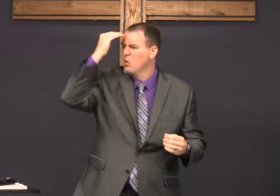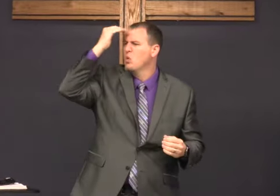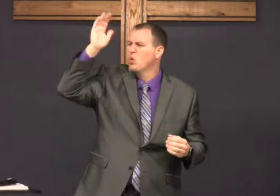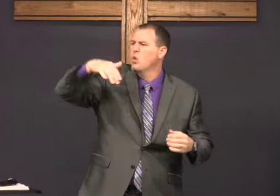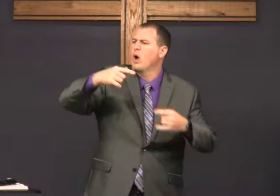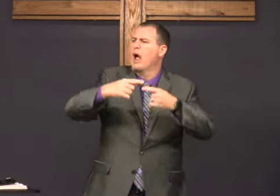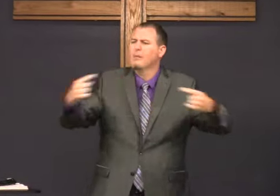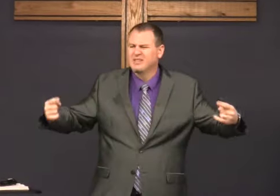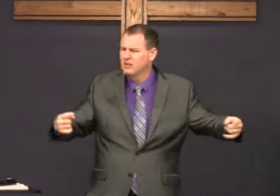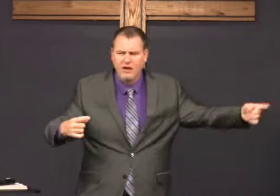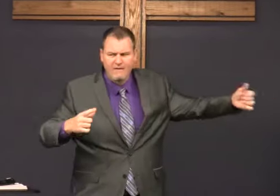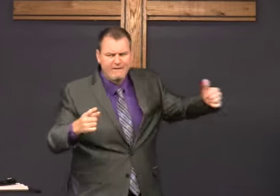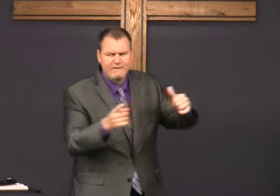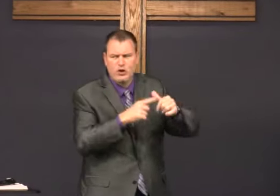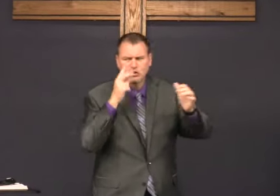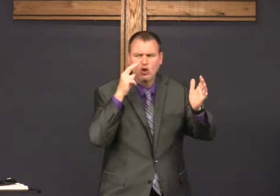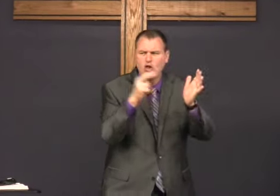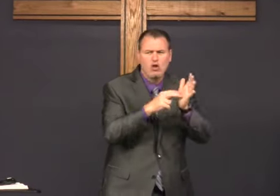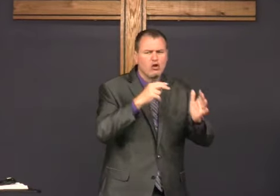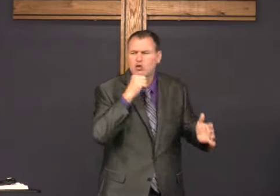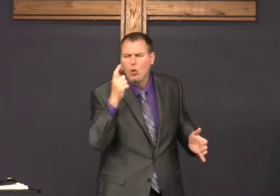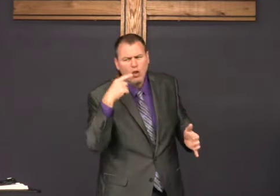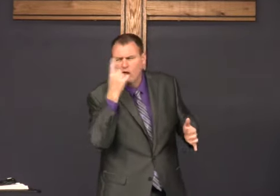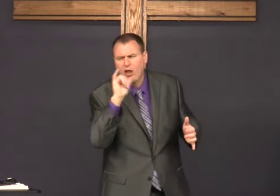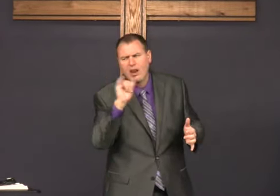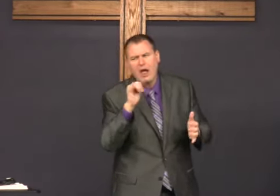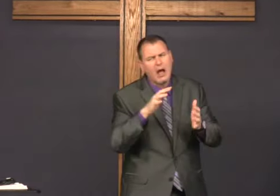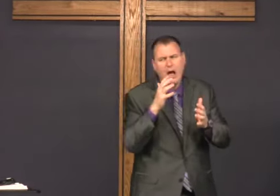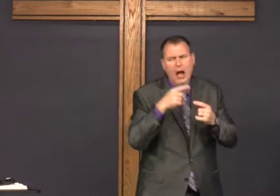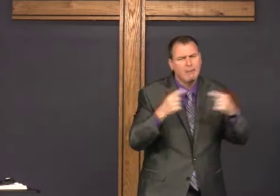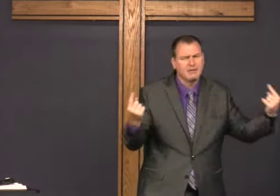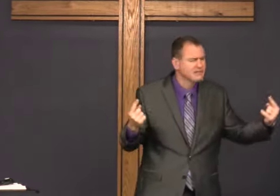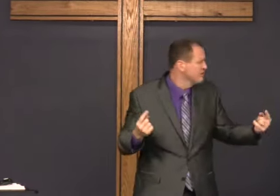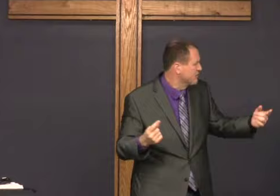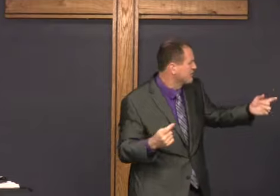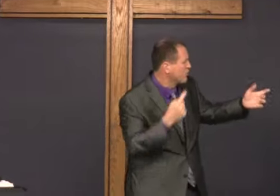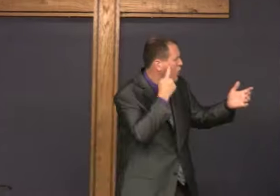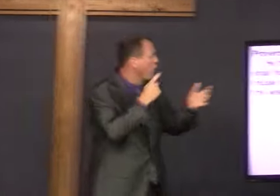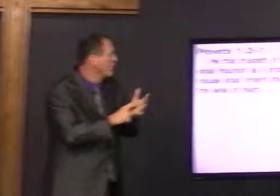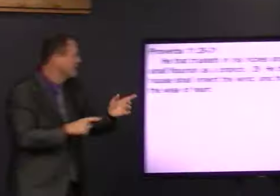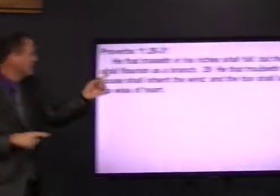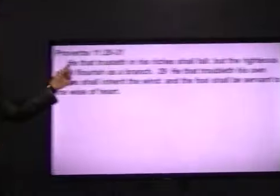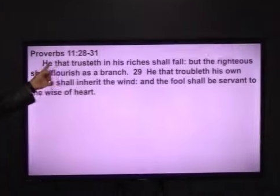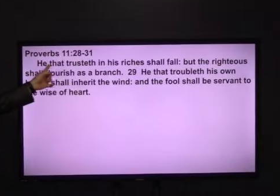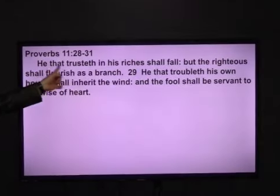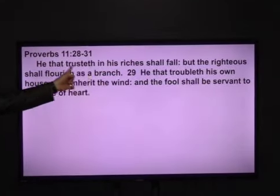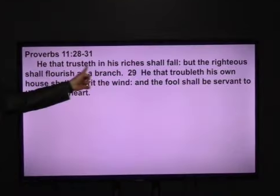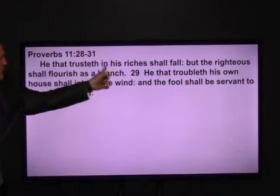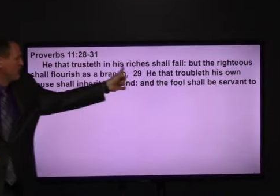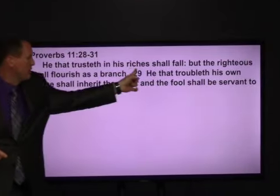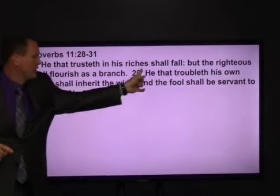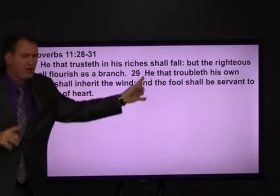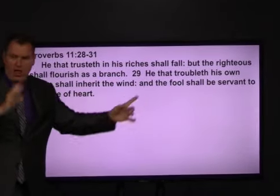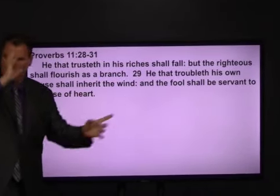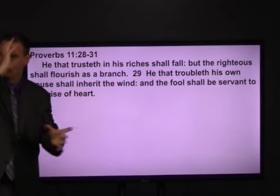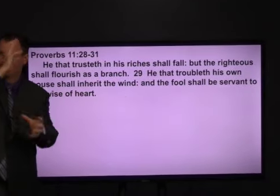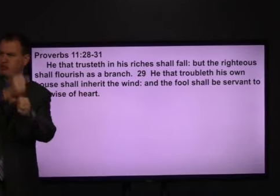teach our kids opposites. And the first thing you see, it looks like an opposite. He that